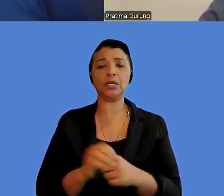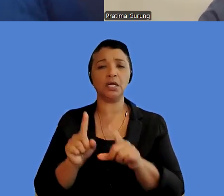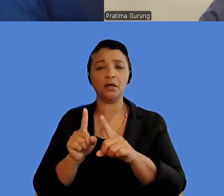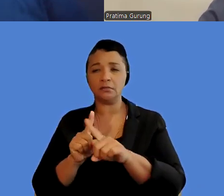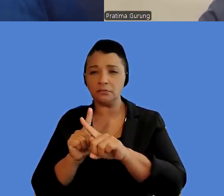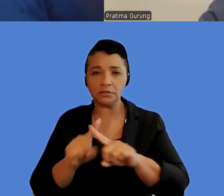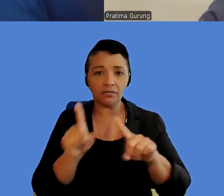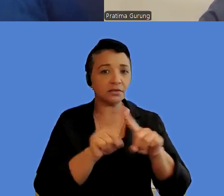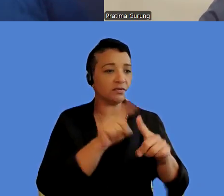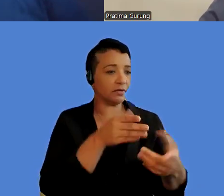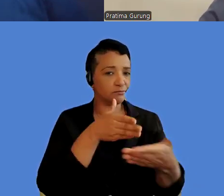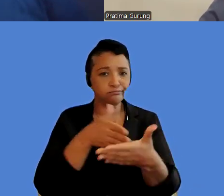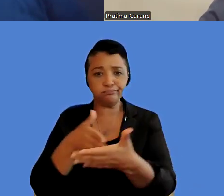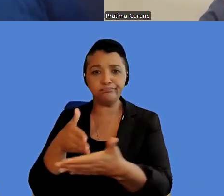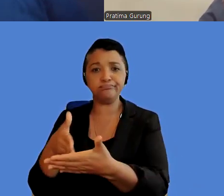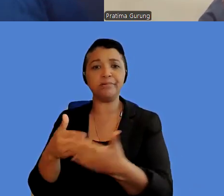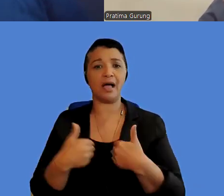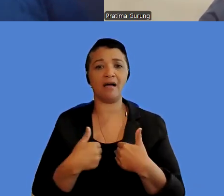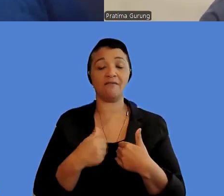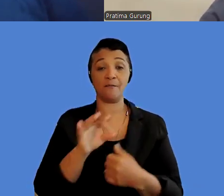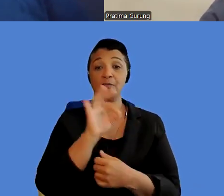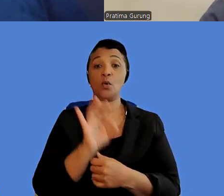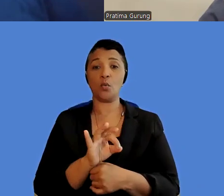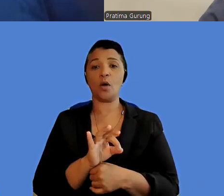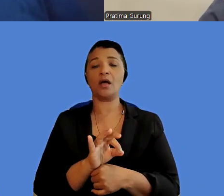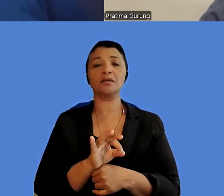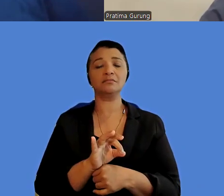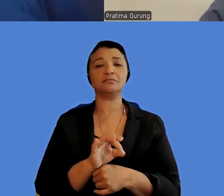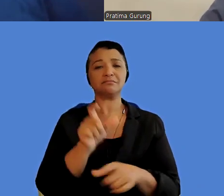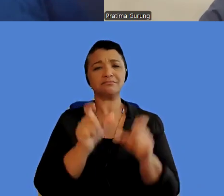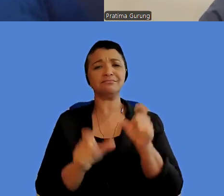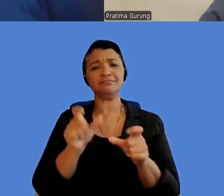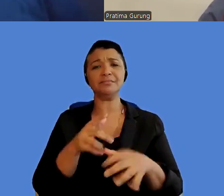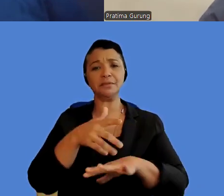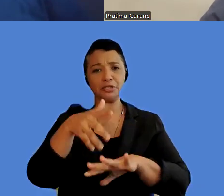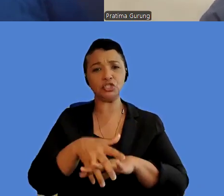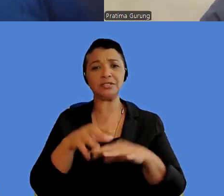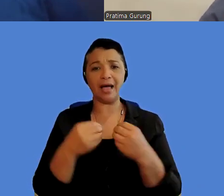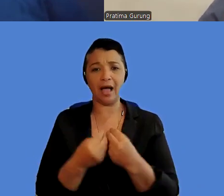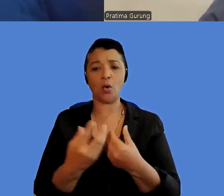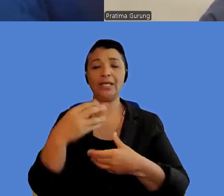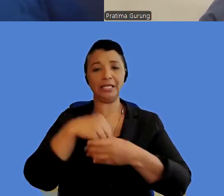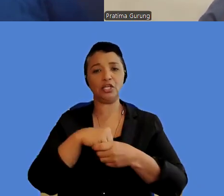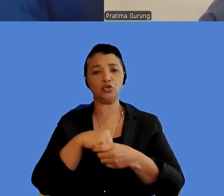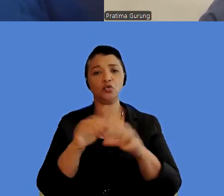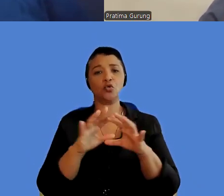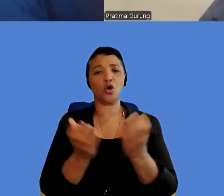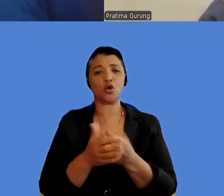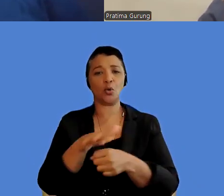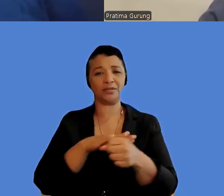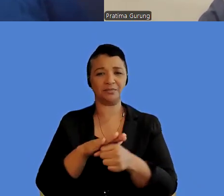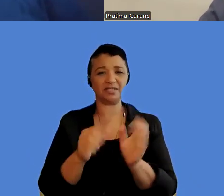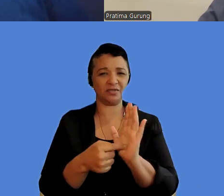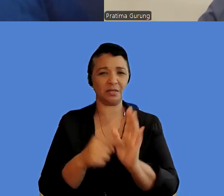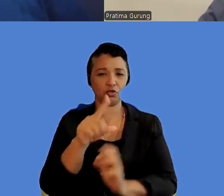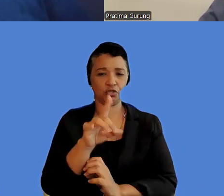challenges for Indigenous peoples to be integrated, to be included in the global spaces like the GDS. The